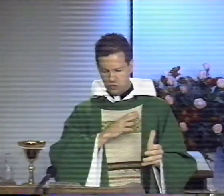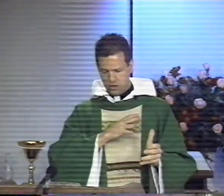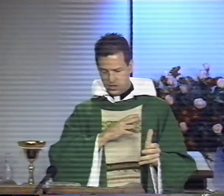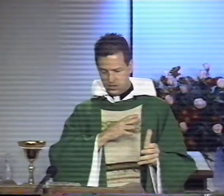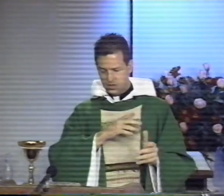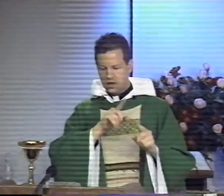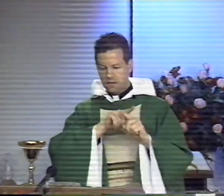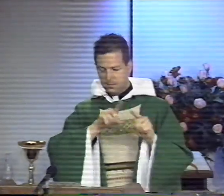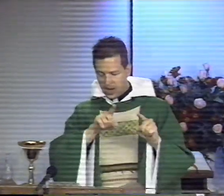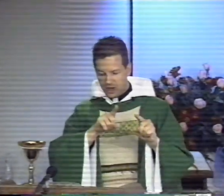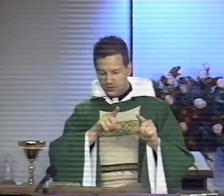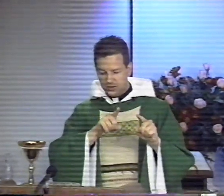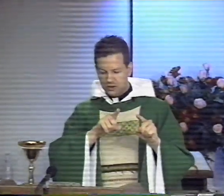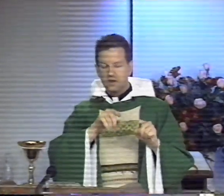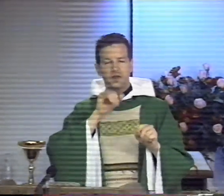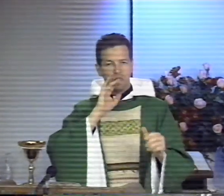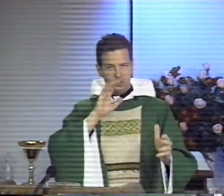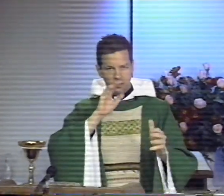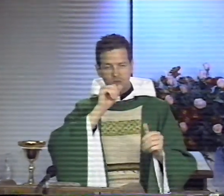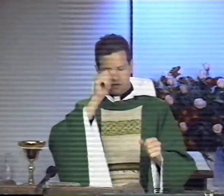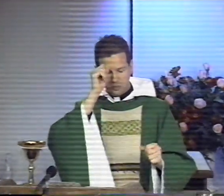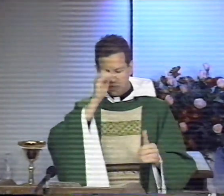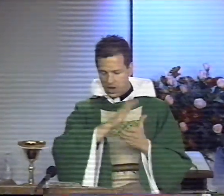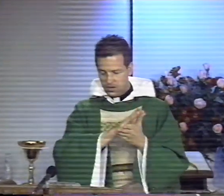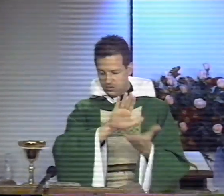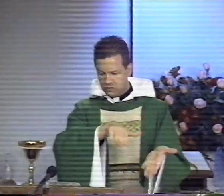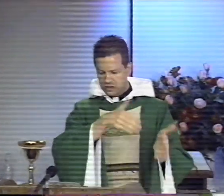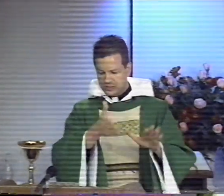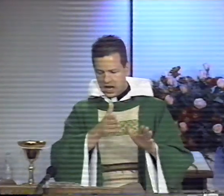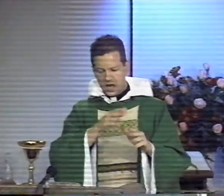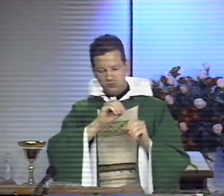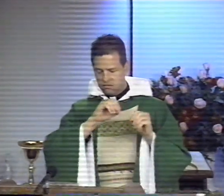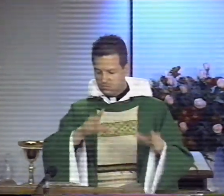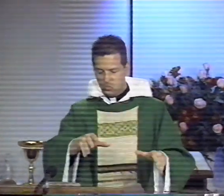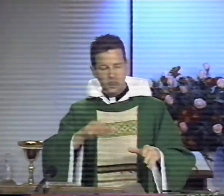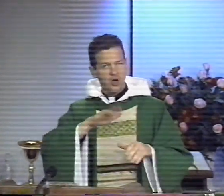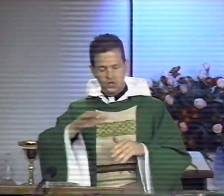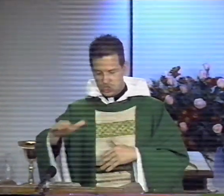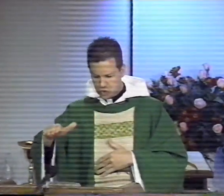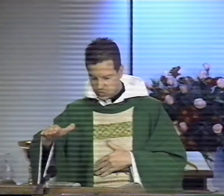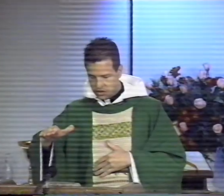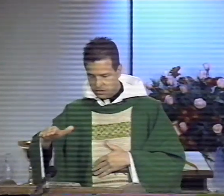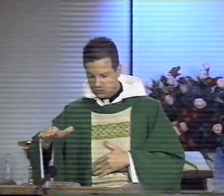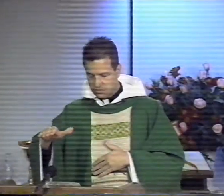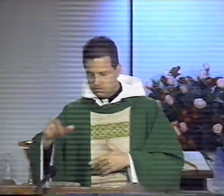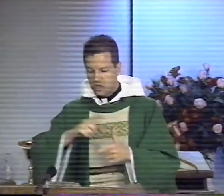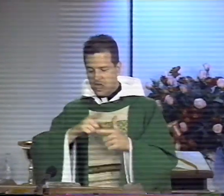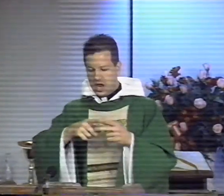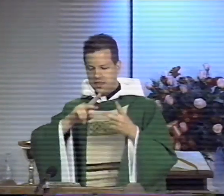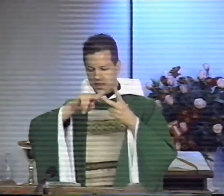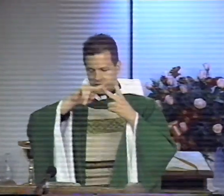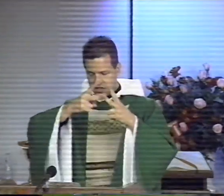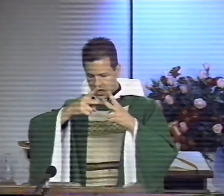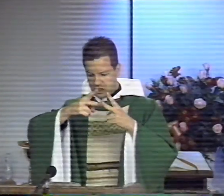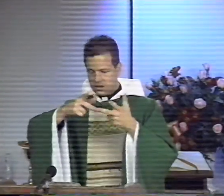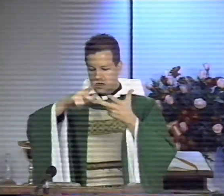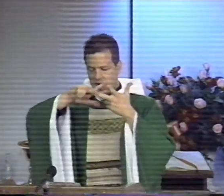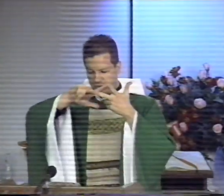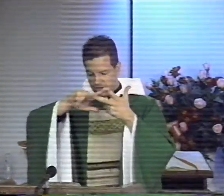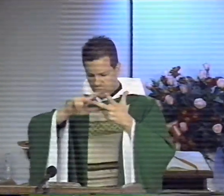woman, but the brother died without children. And then the second and then the